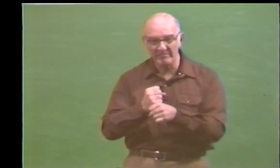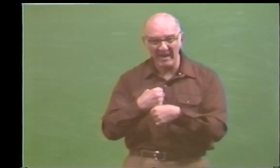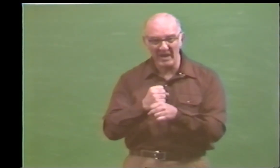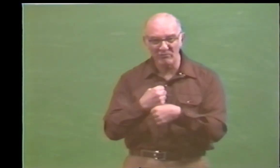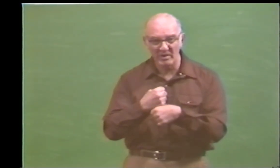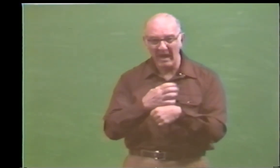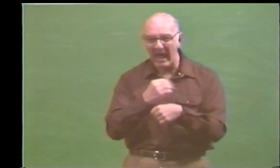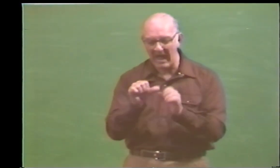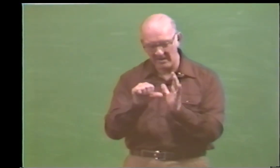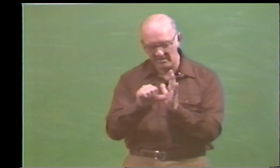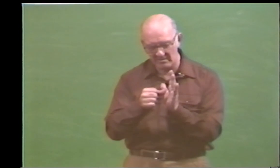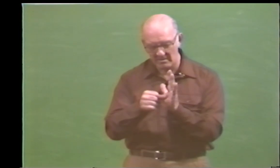repairer and